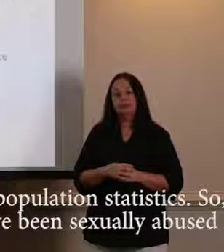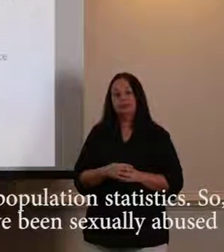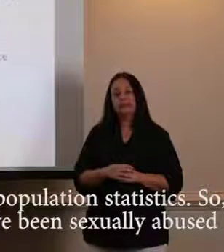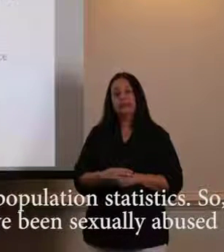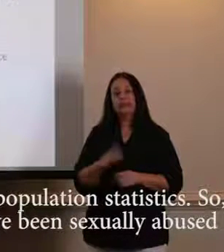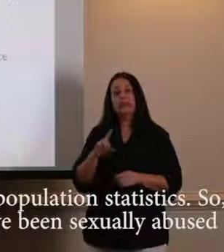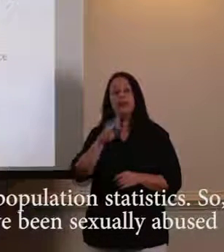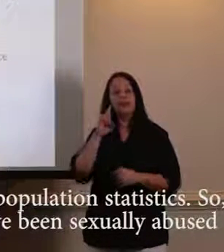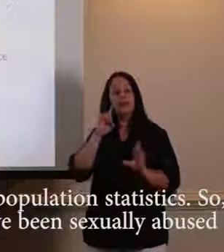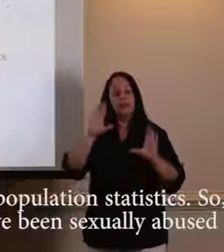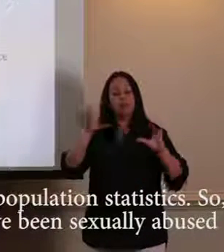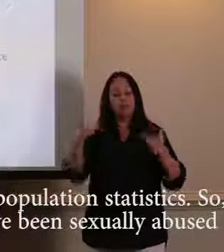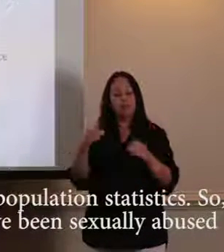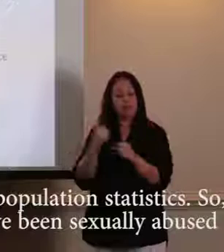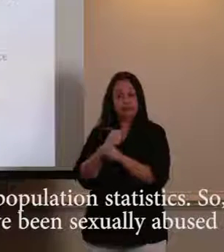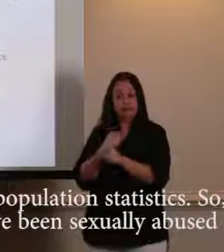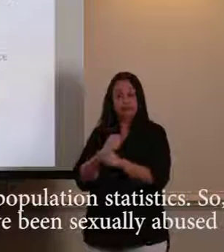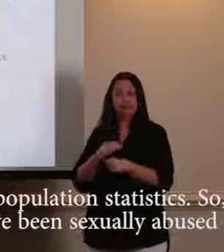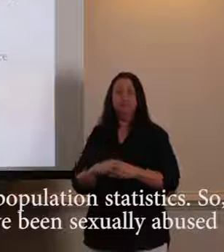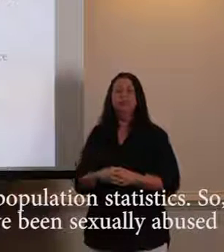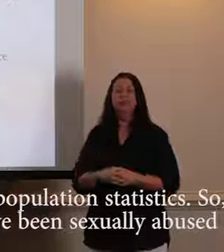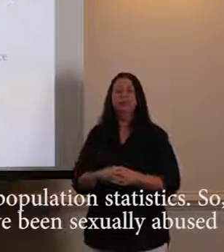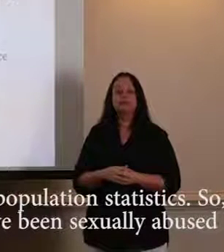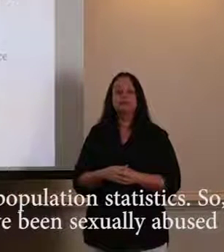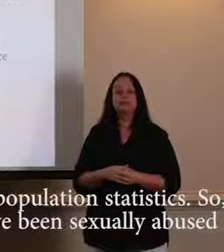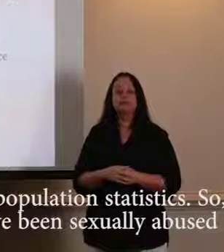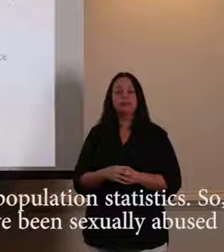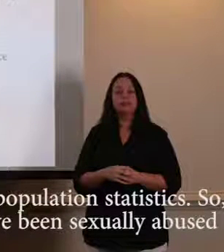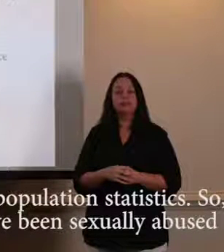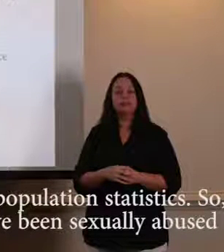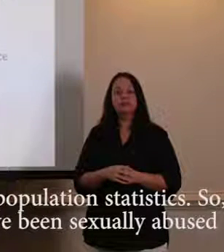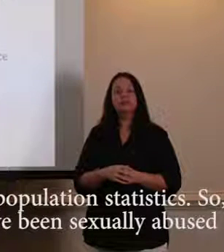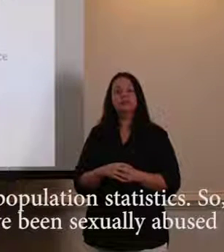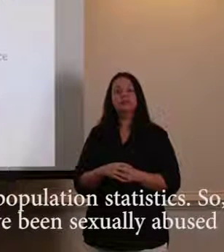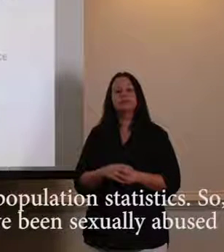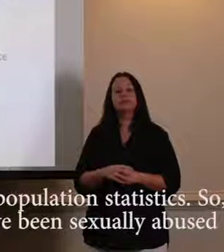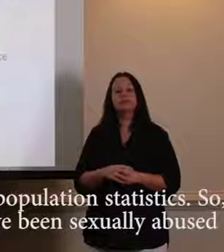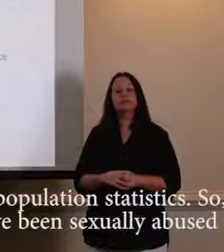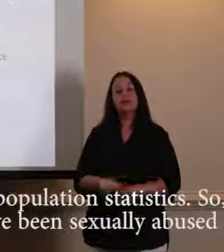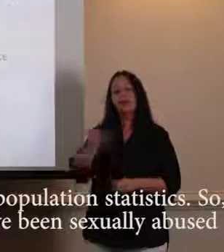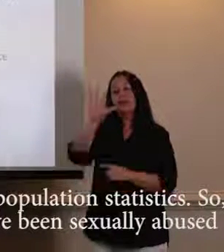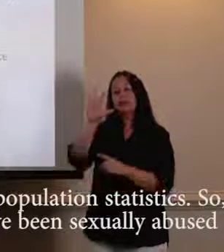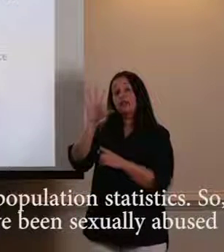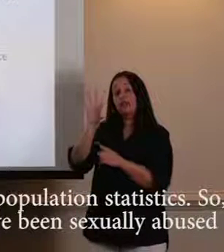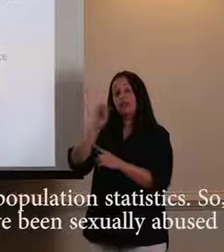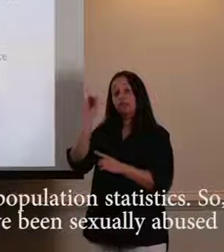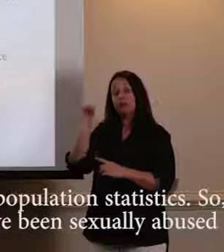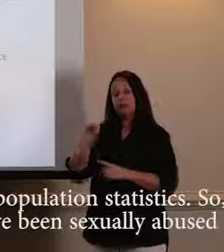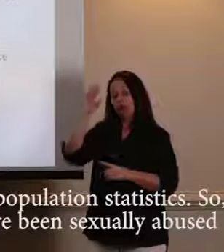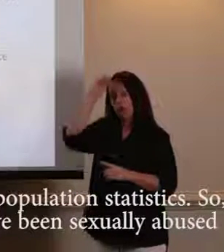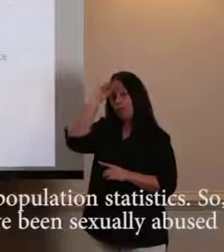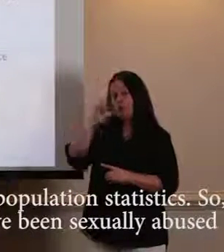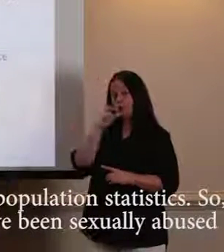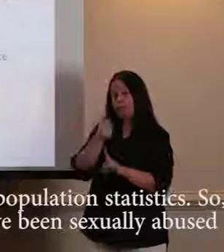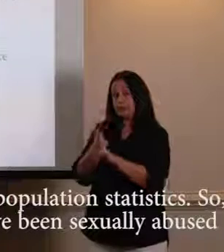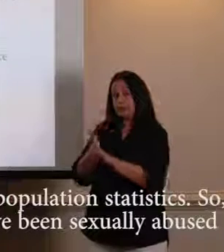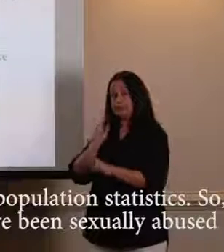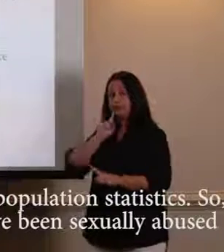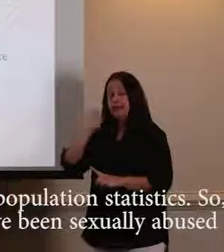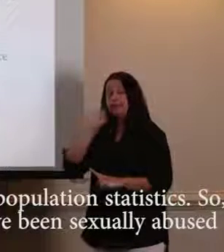Deaf population statistics. So, 54% of boys who are deaf have been sexually